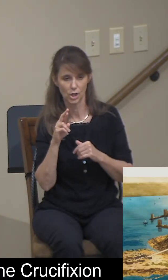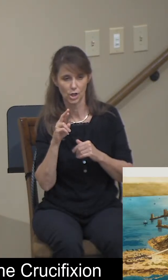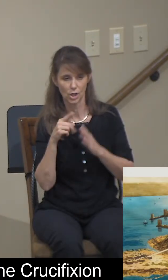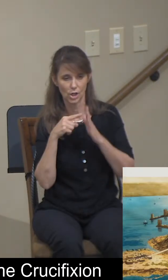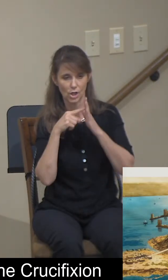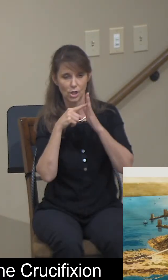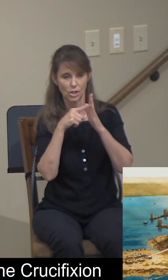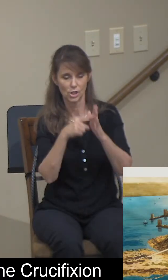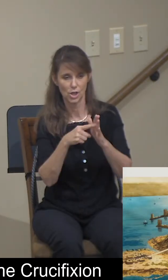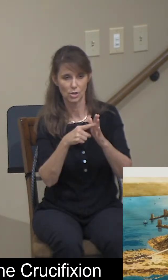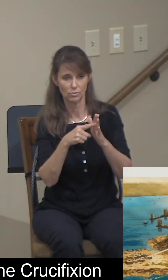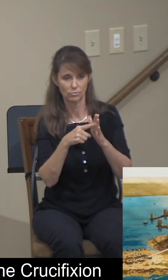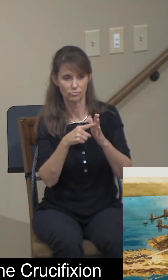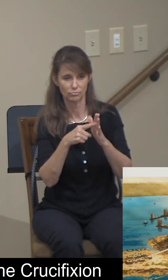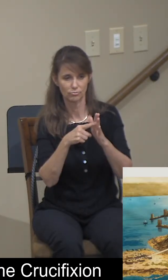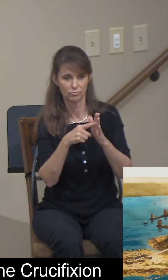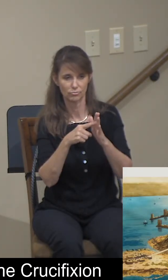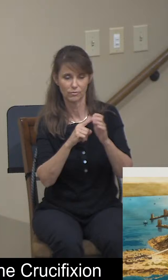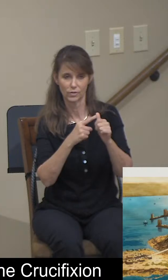to crucifixion.